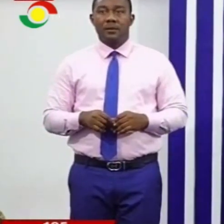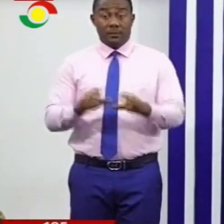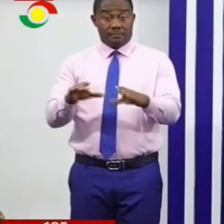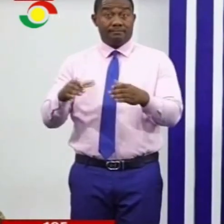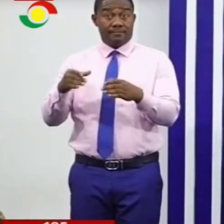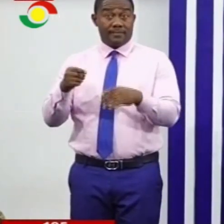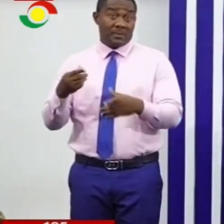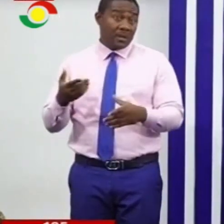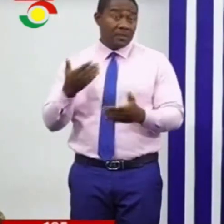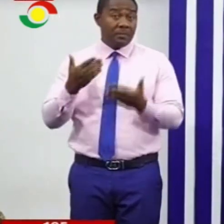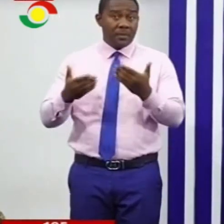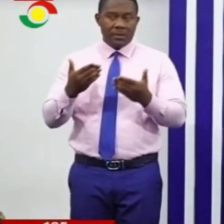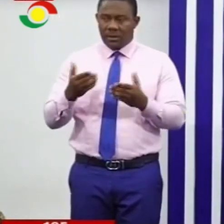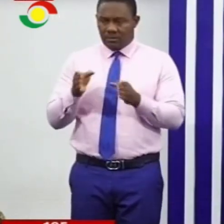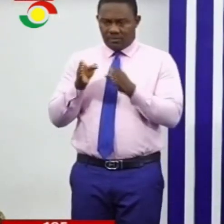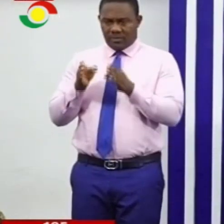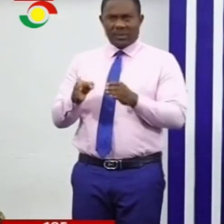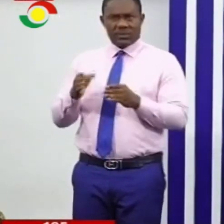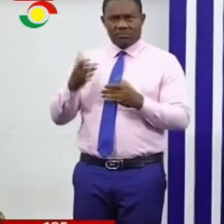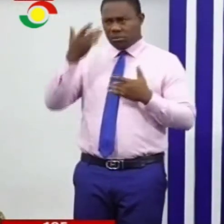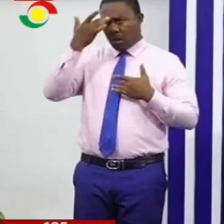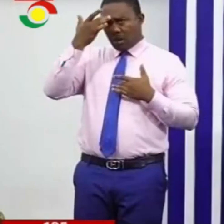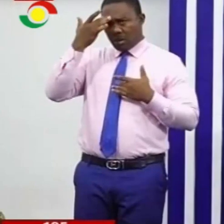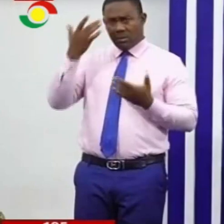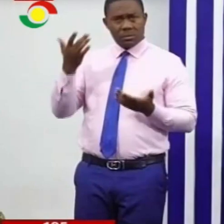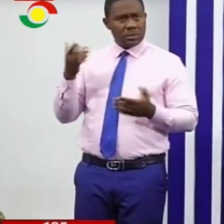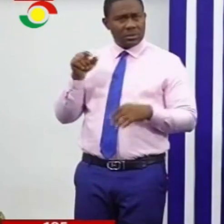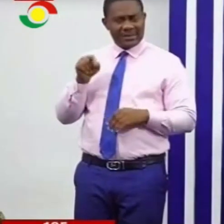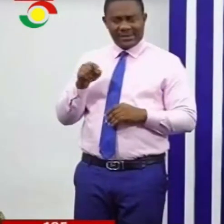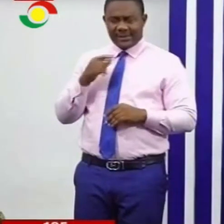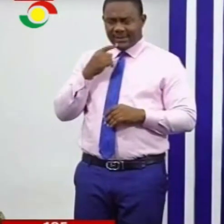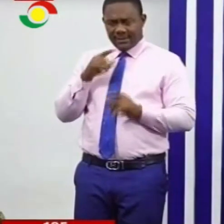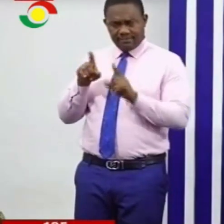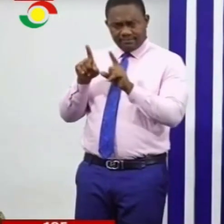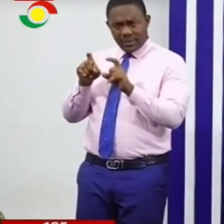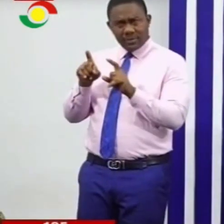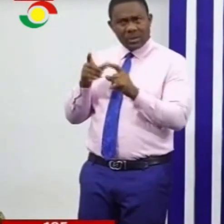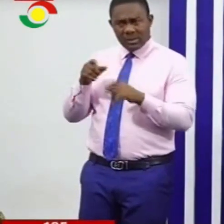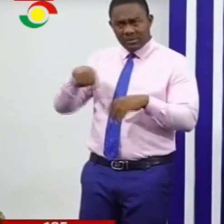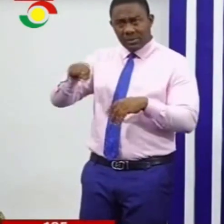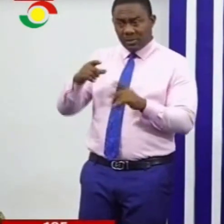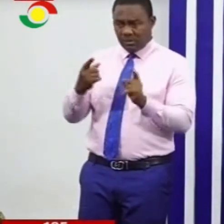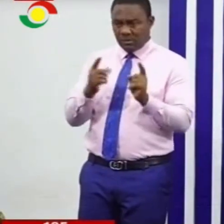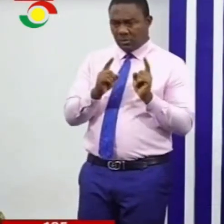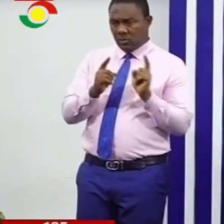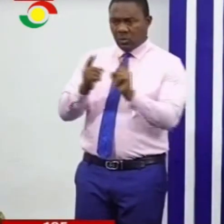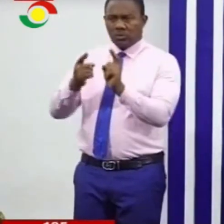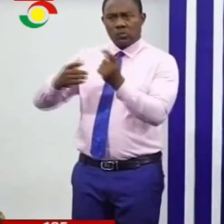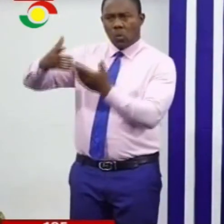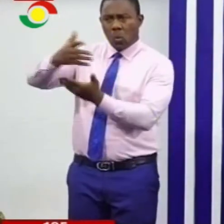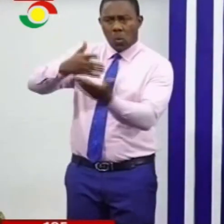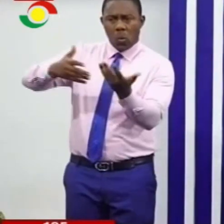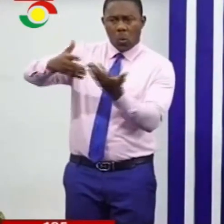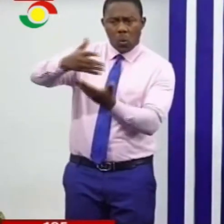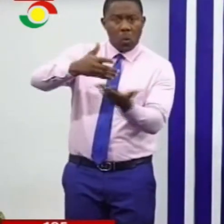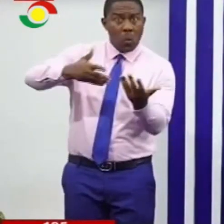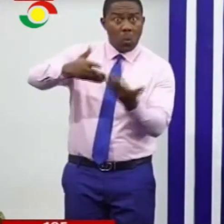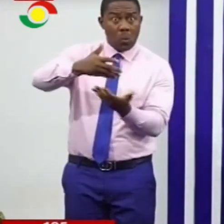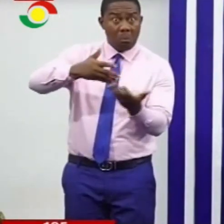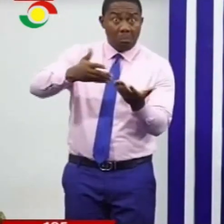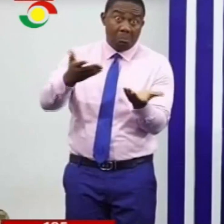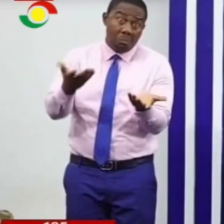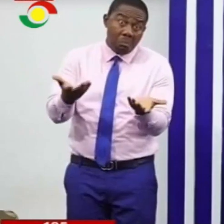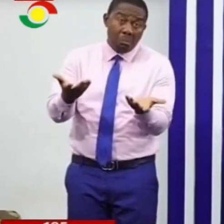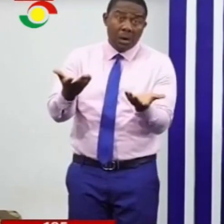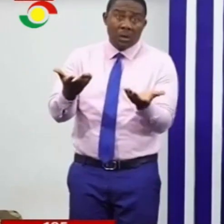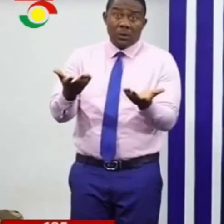obi a onya ayare ni bia yasan so di nkomo wo ho ahwe e wo mpotem ho se oni nkofo bi anya nkita hudi a e